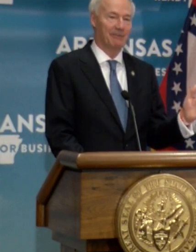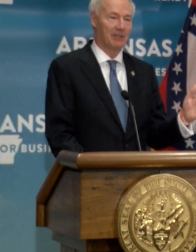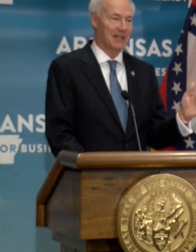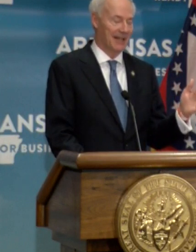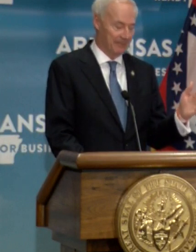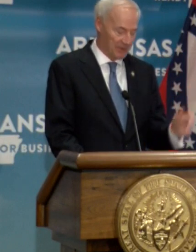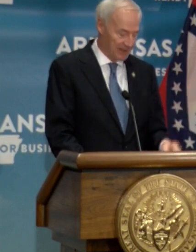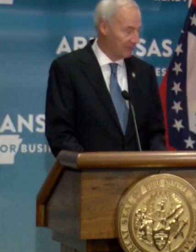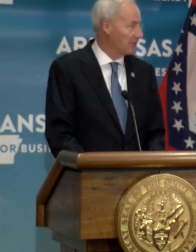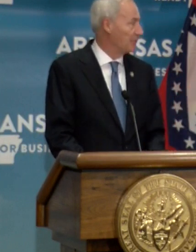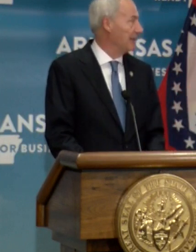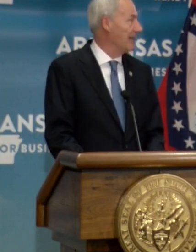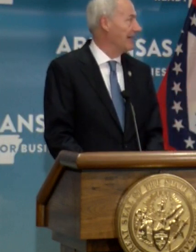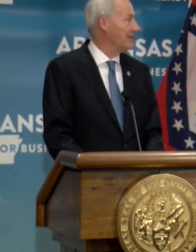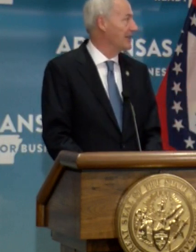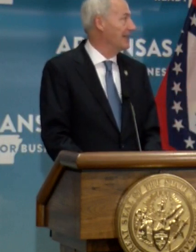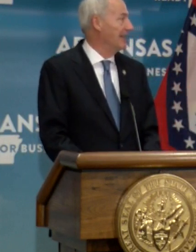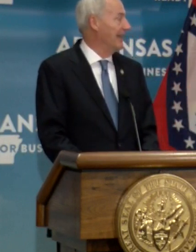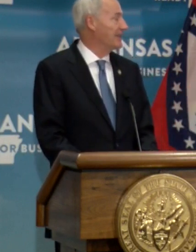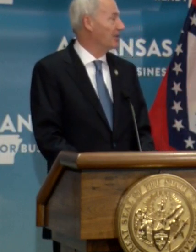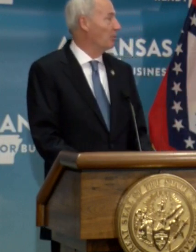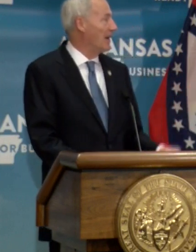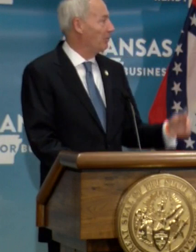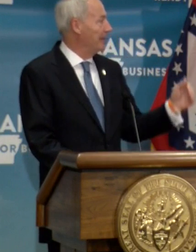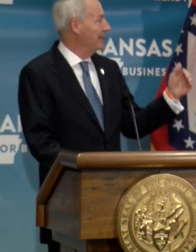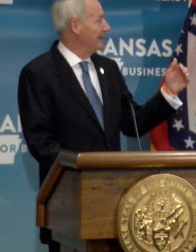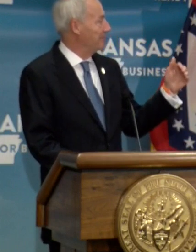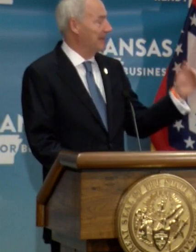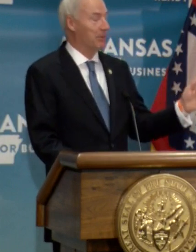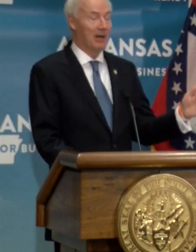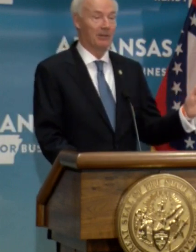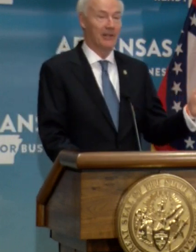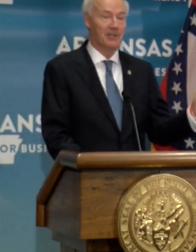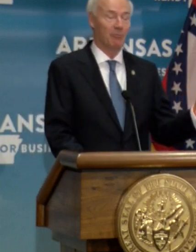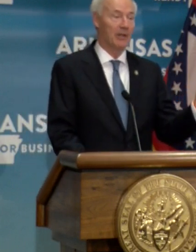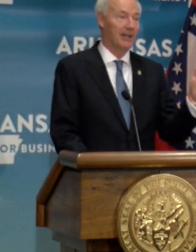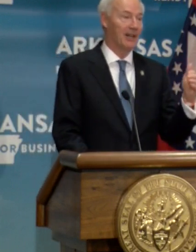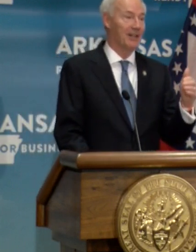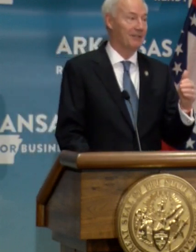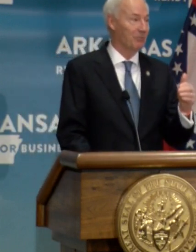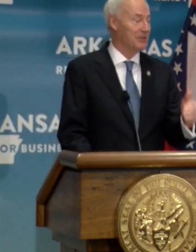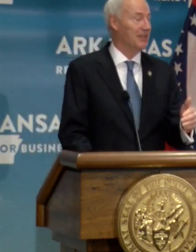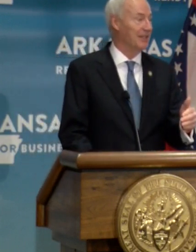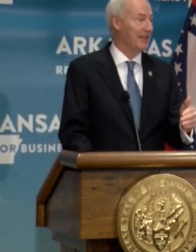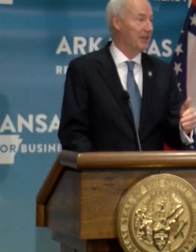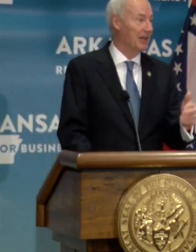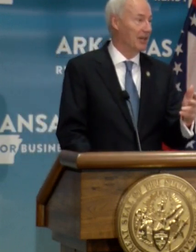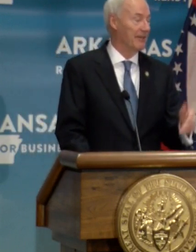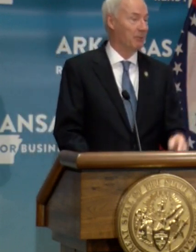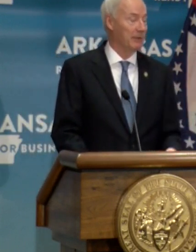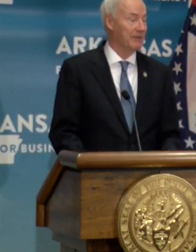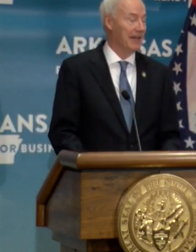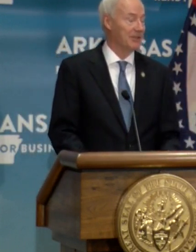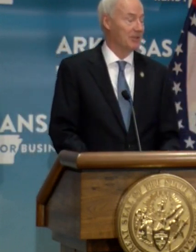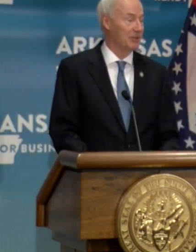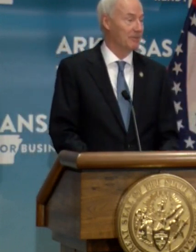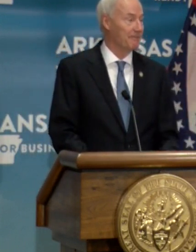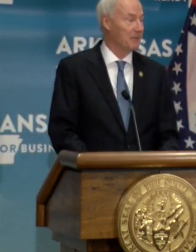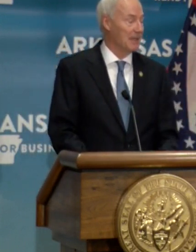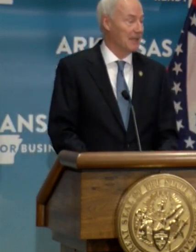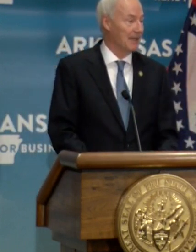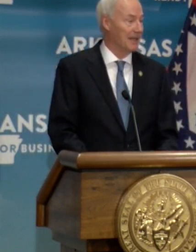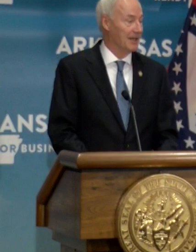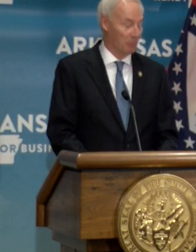states at different times and different trend lines. And so while we make progress in one area, we see another area that we've got